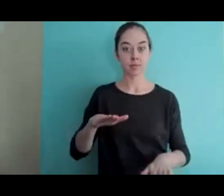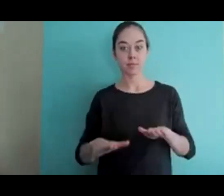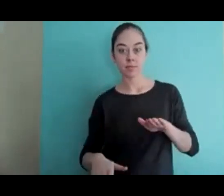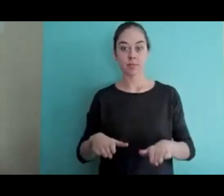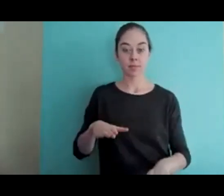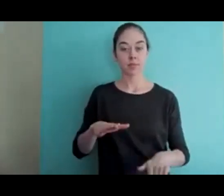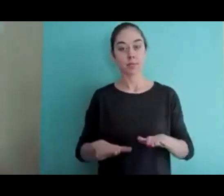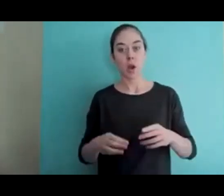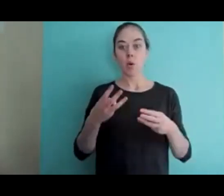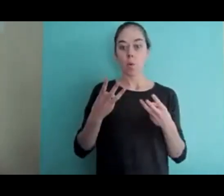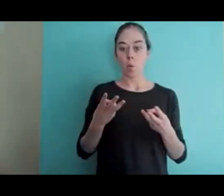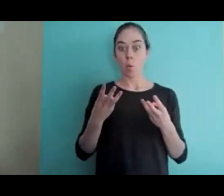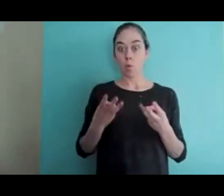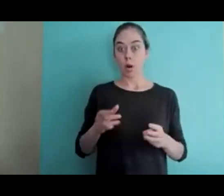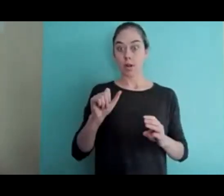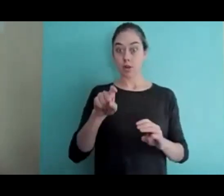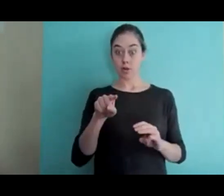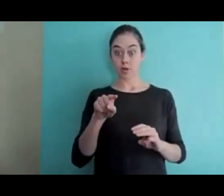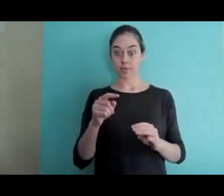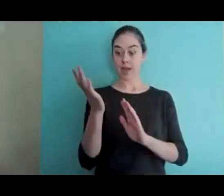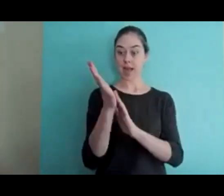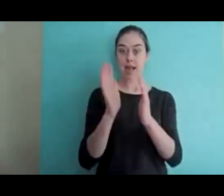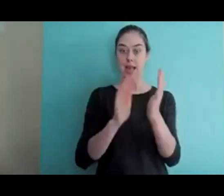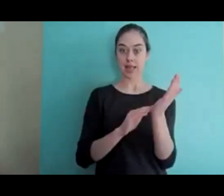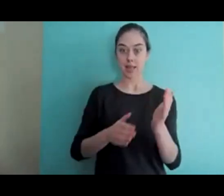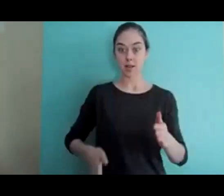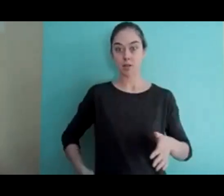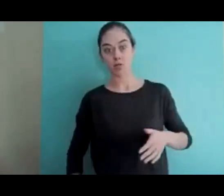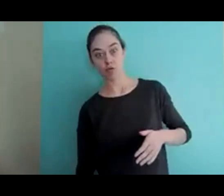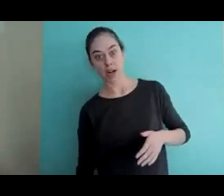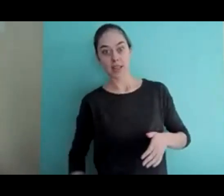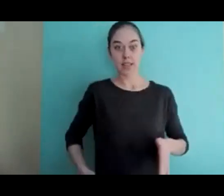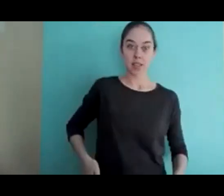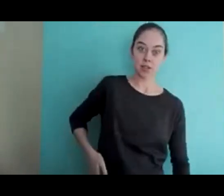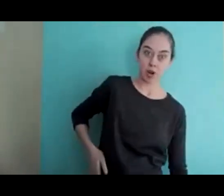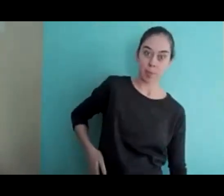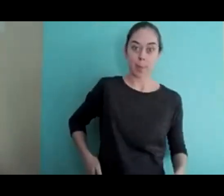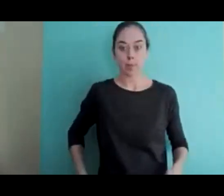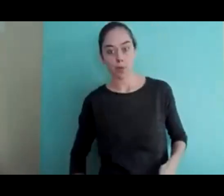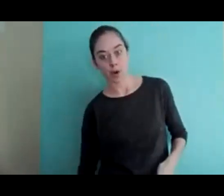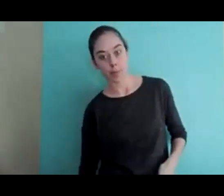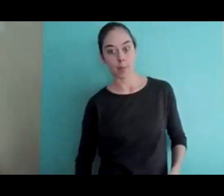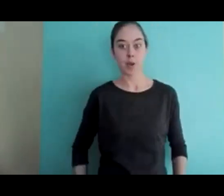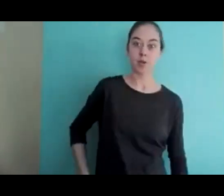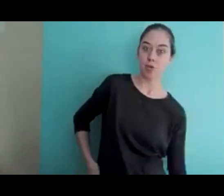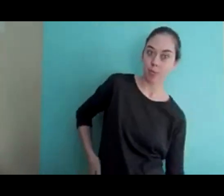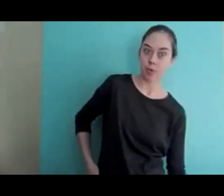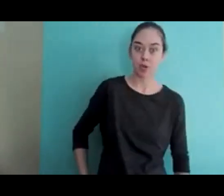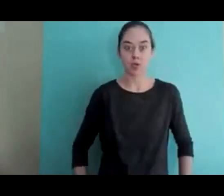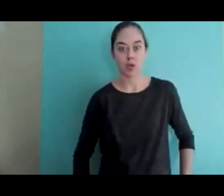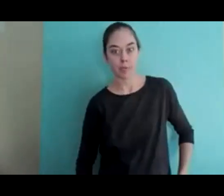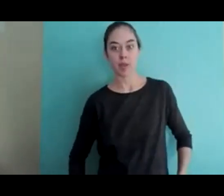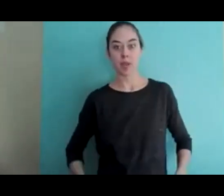hands sliding down. Your right hand down your right leg. Left hand down the side of your left leg. And